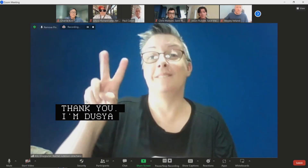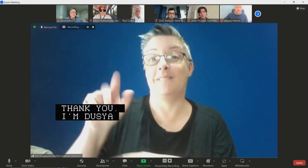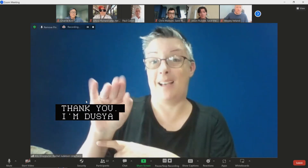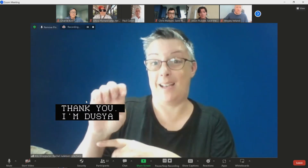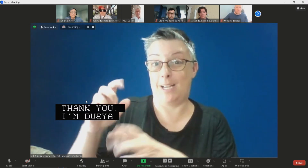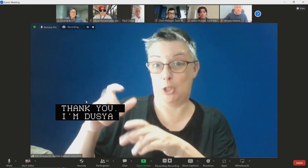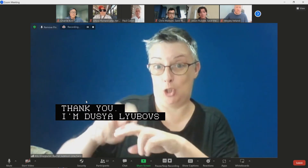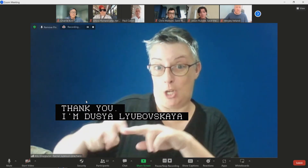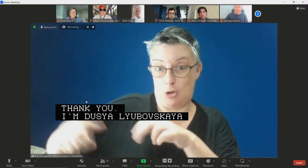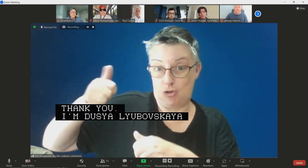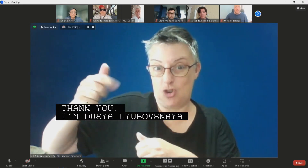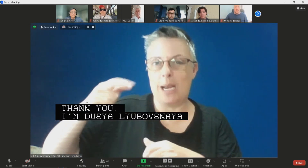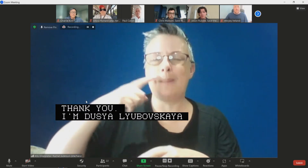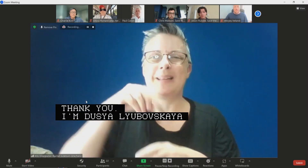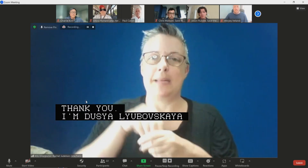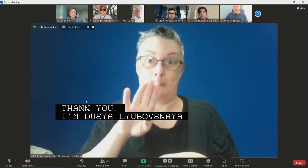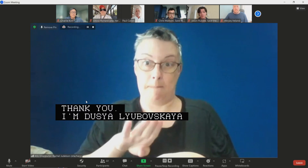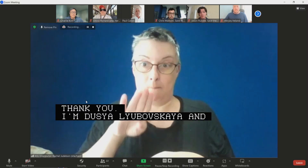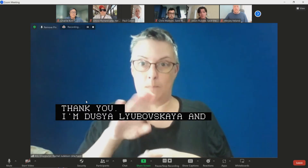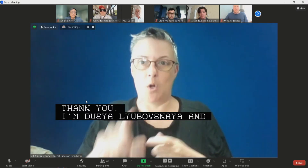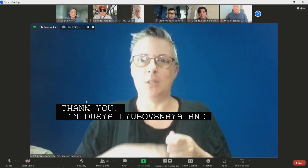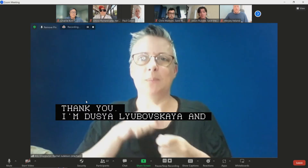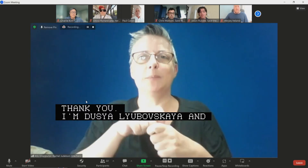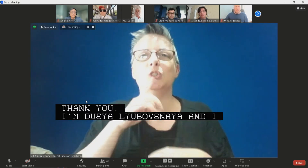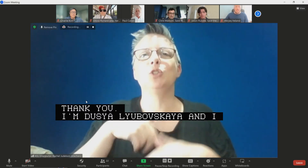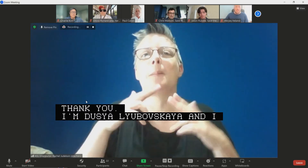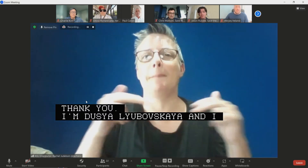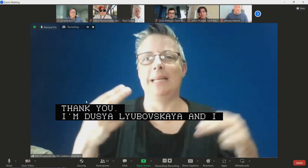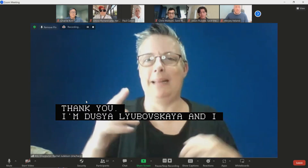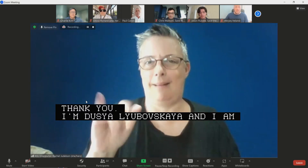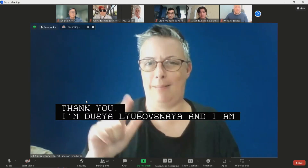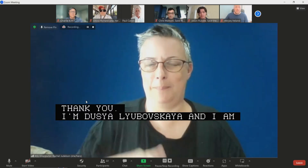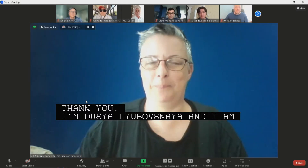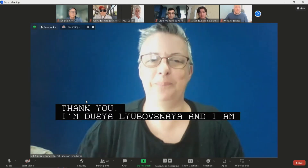I am in Boston's Pacific Municipal Health. Thank you.